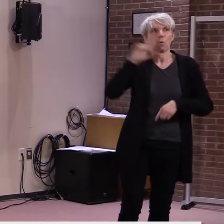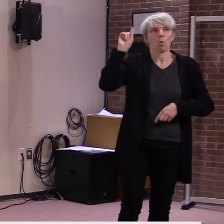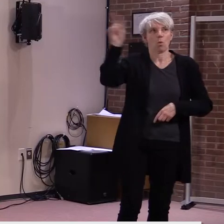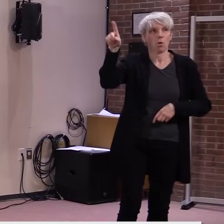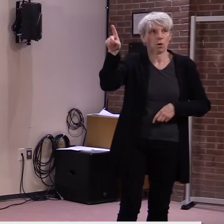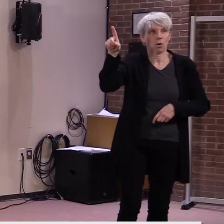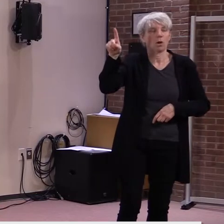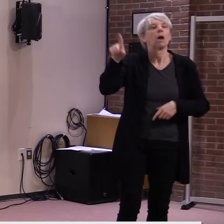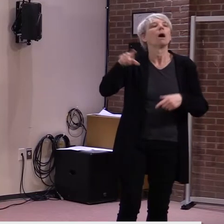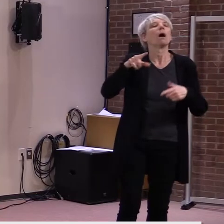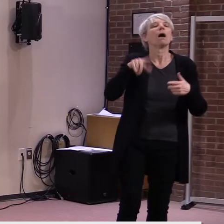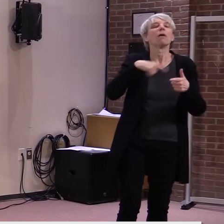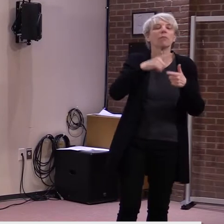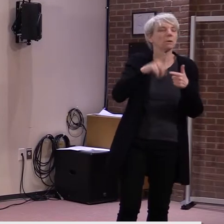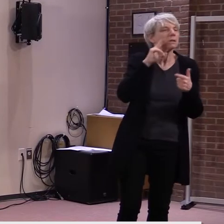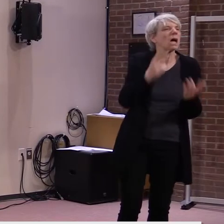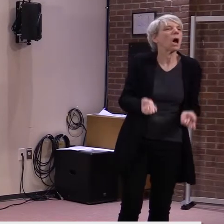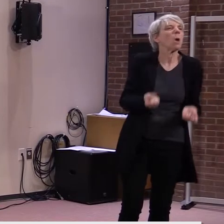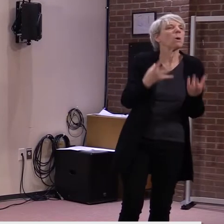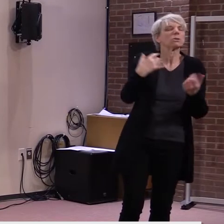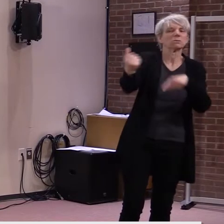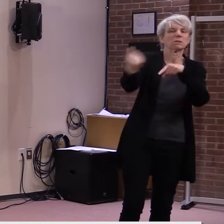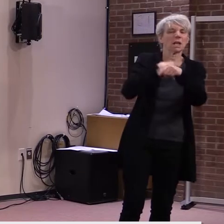from the pool.